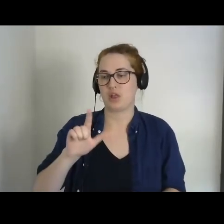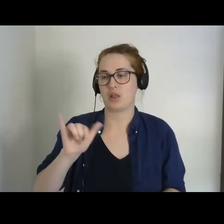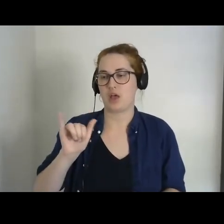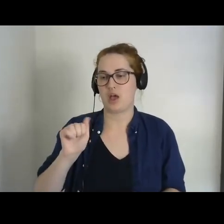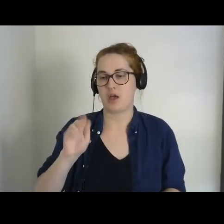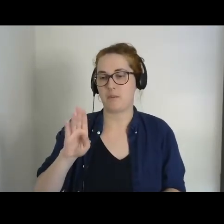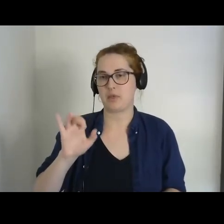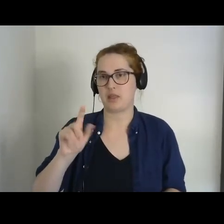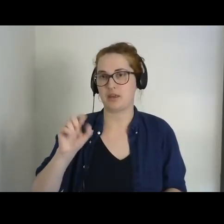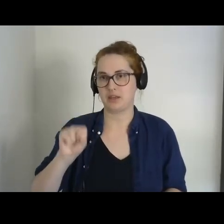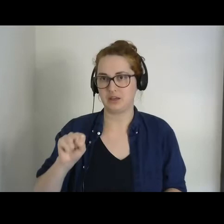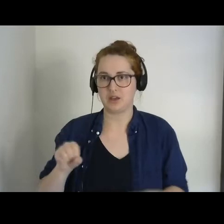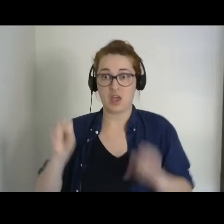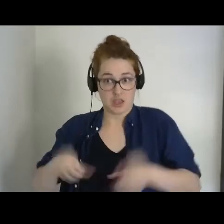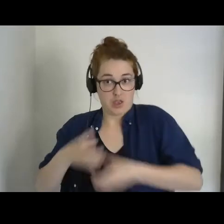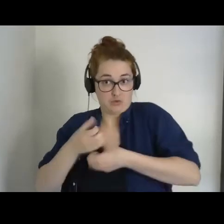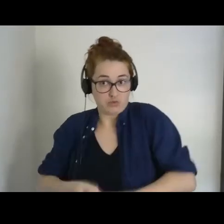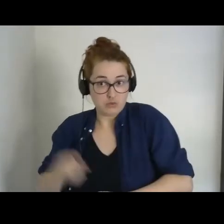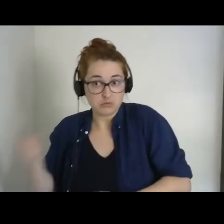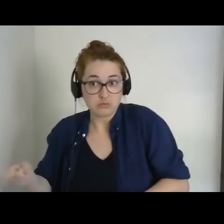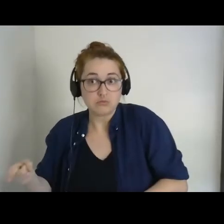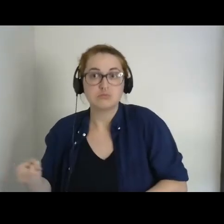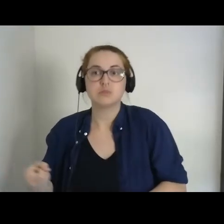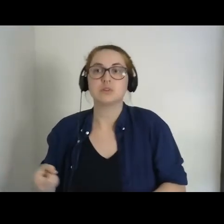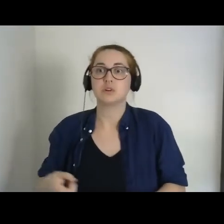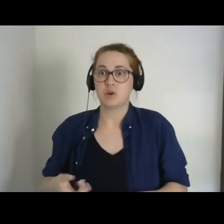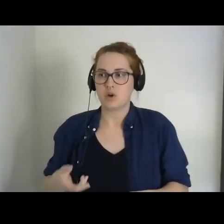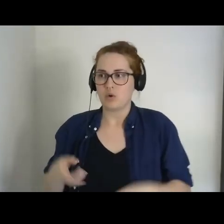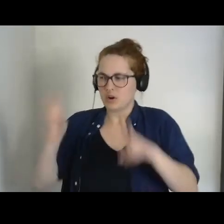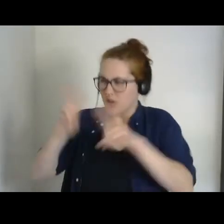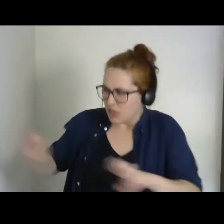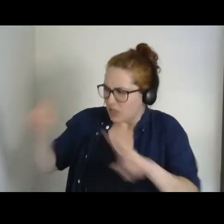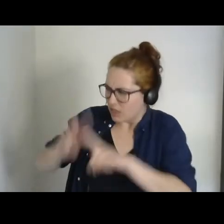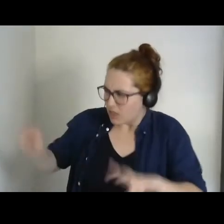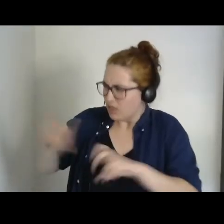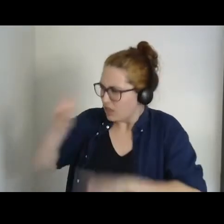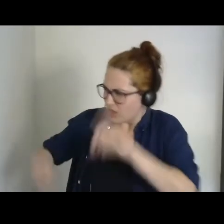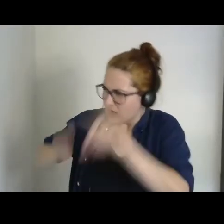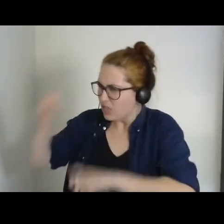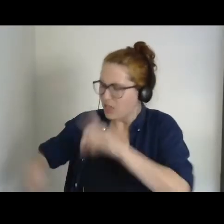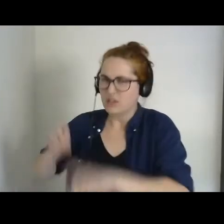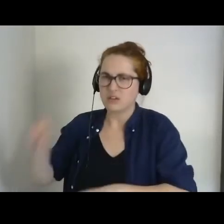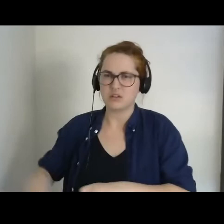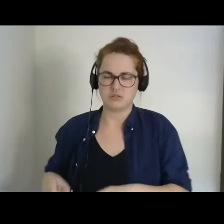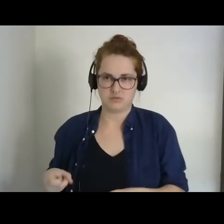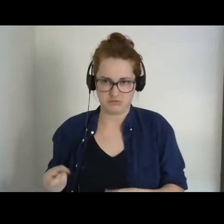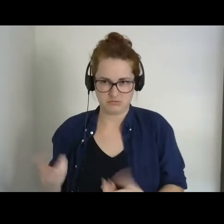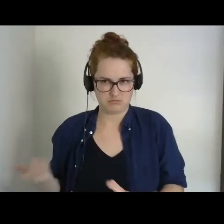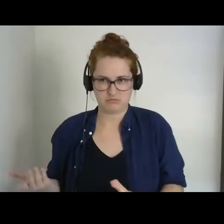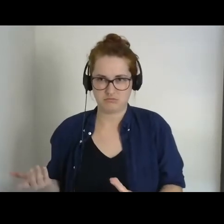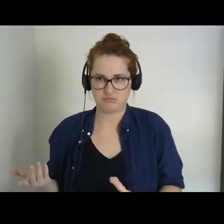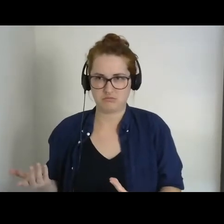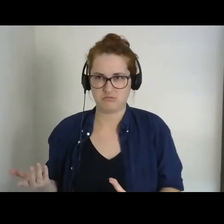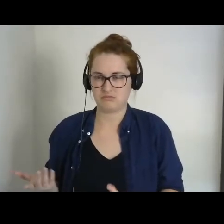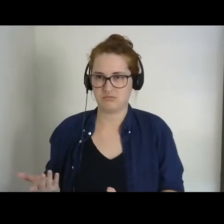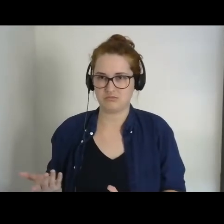where the complainants are scrutinized on their ability and questioned on their ability to tell the truth, and how